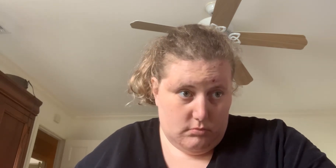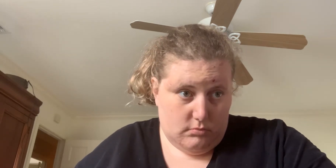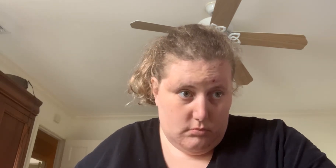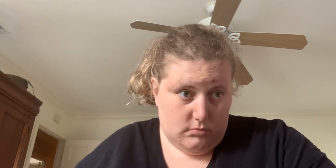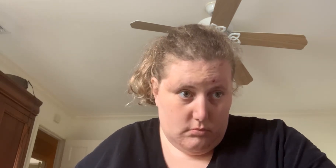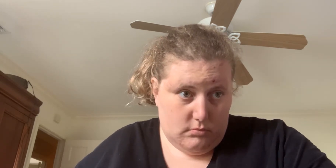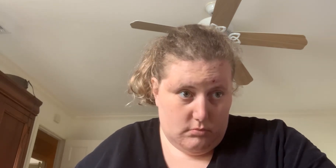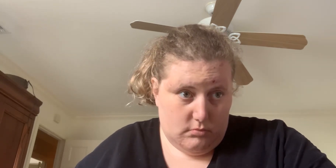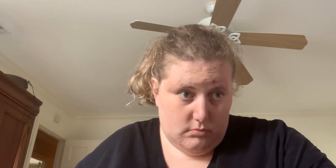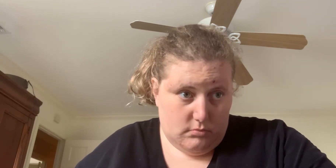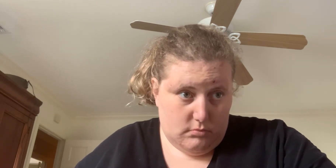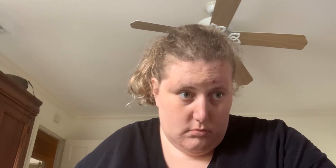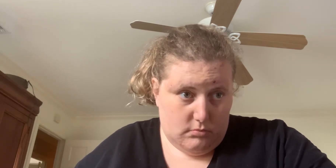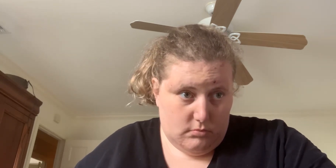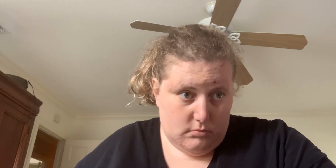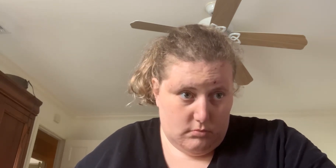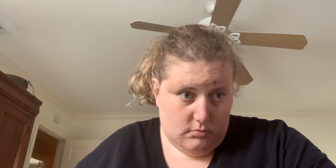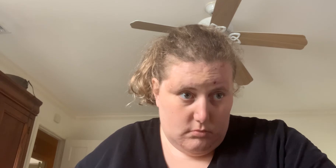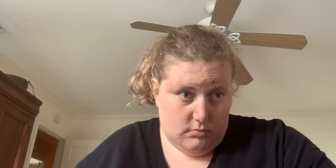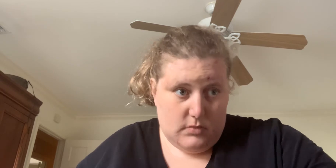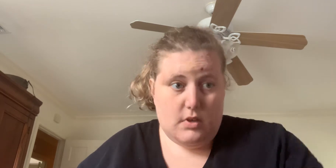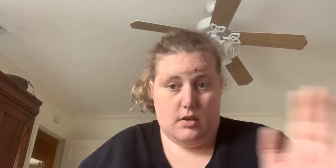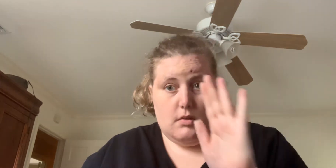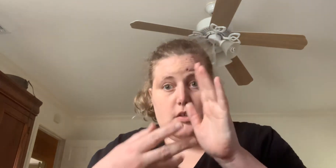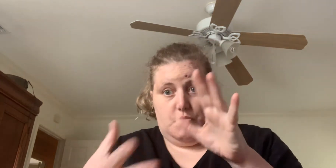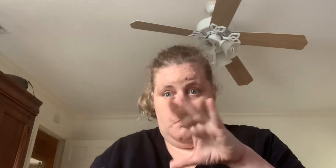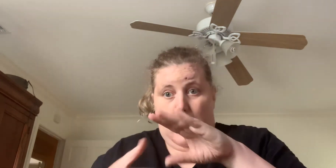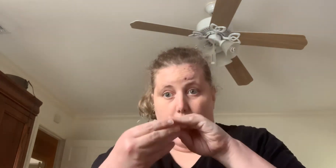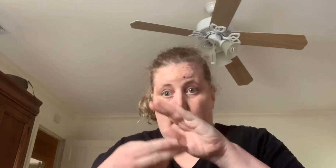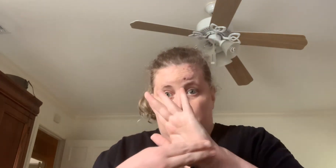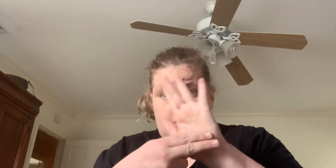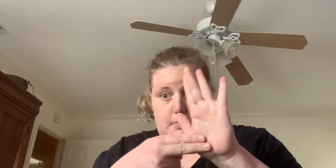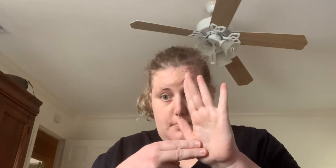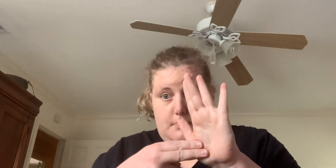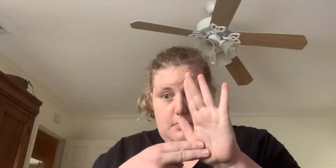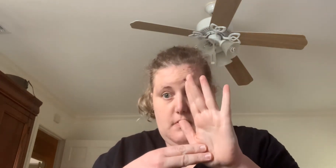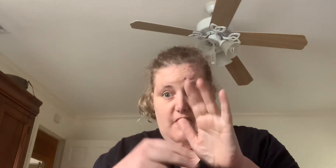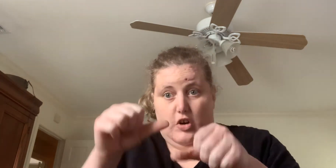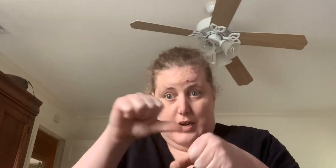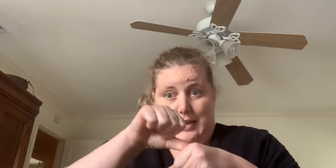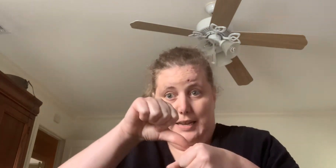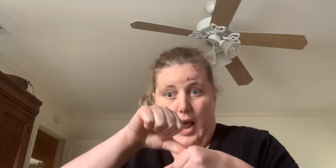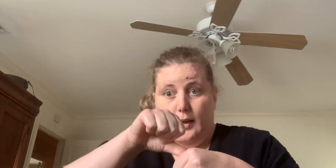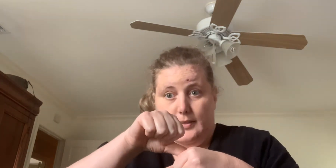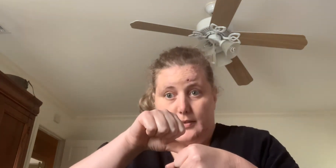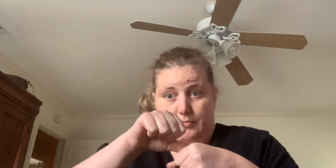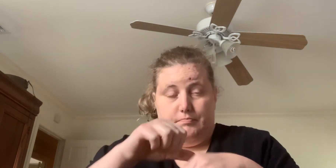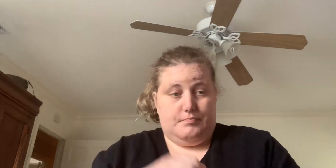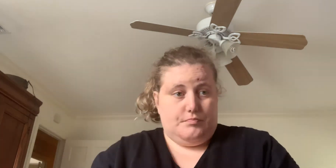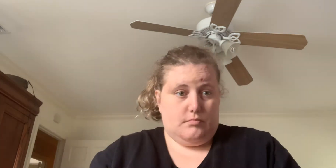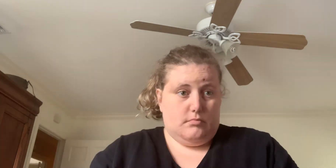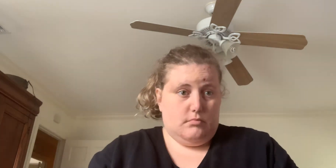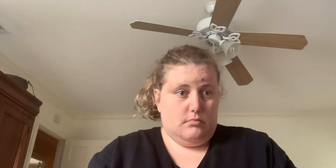which is a gas. And here we have a